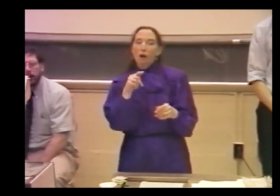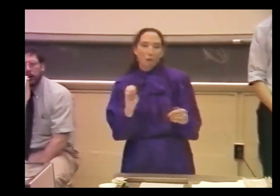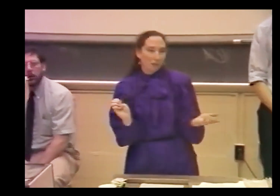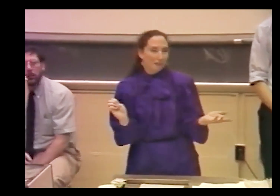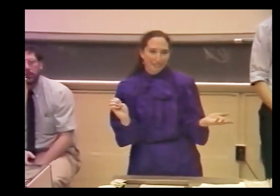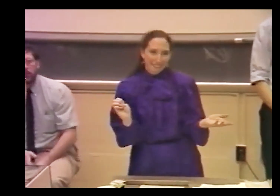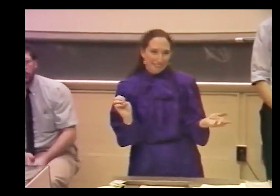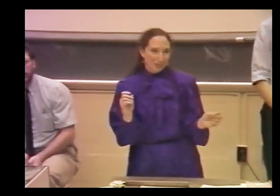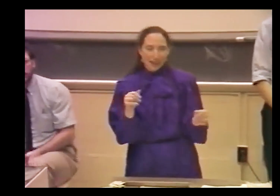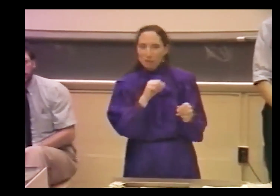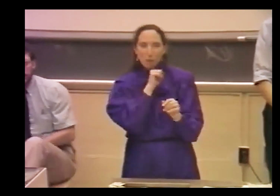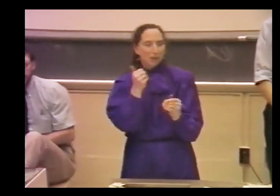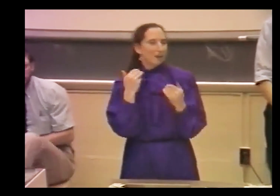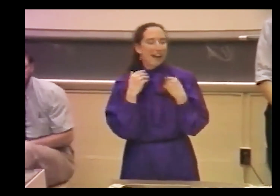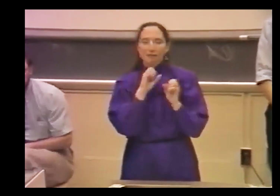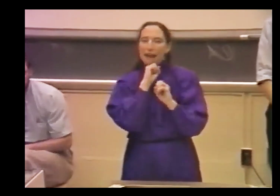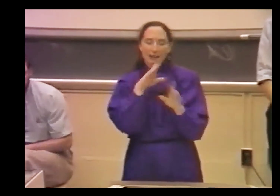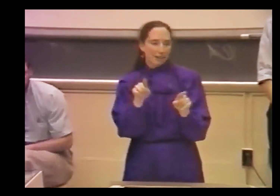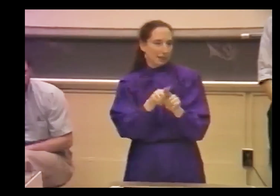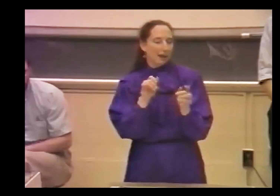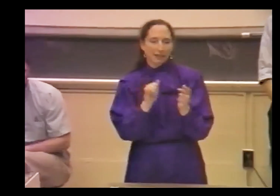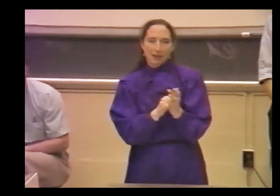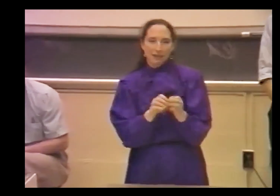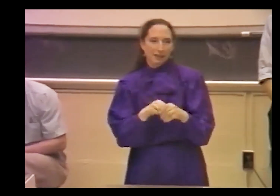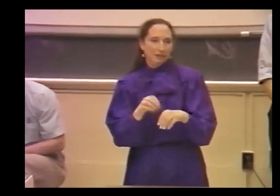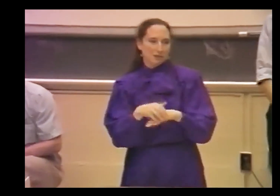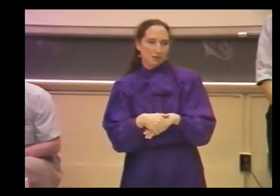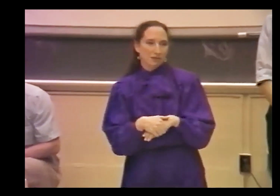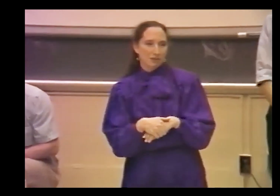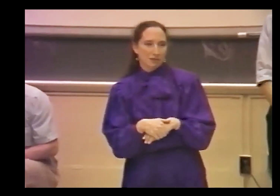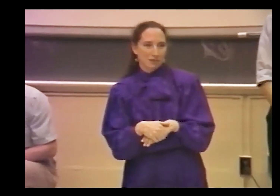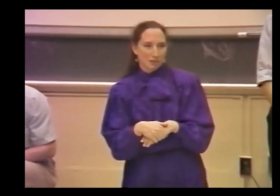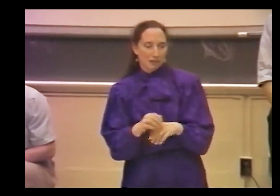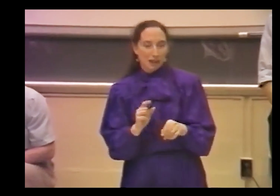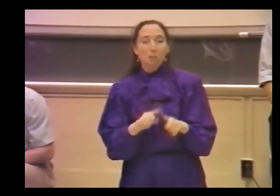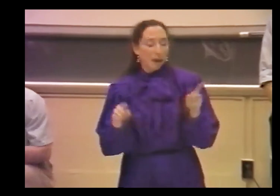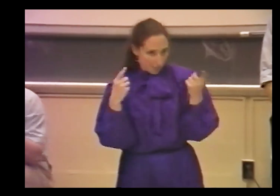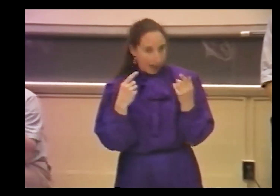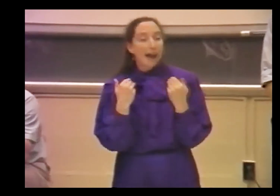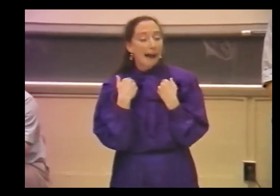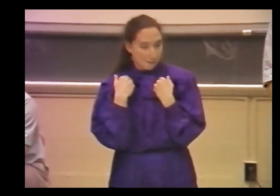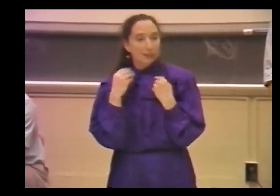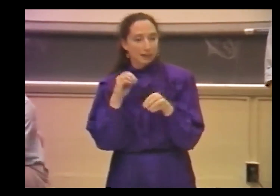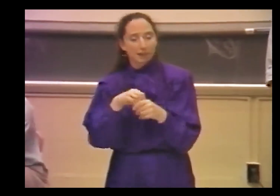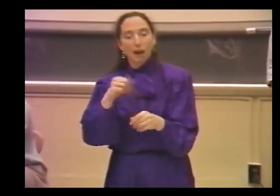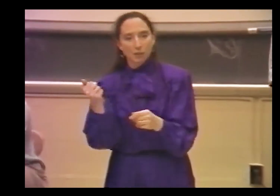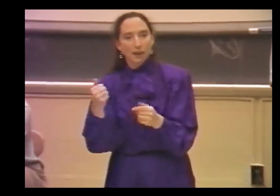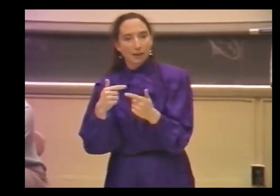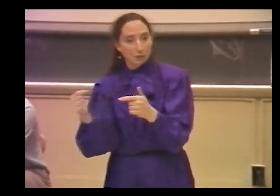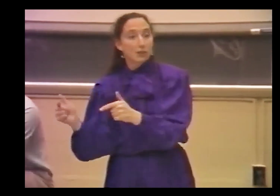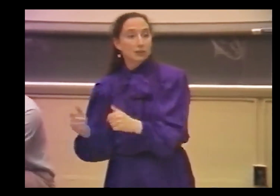tone. Okay, and we don't have anything like that in English. Okay, but they have it in other languages.